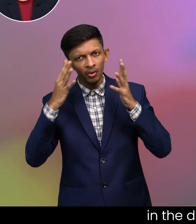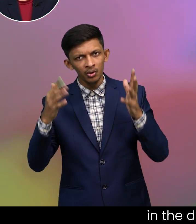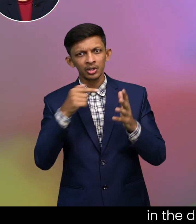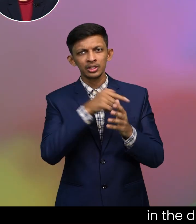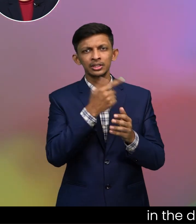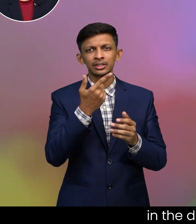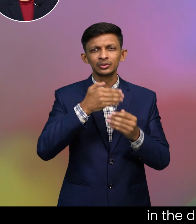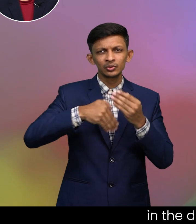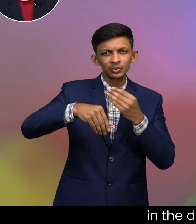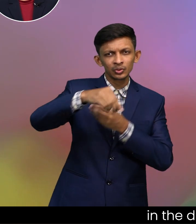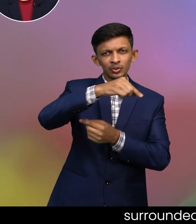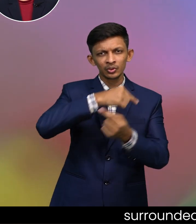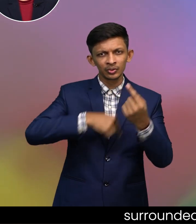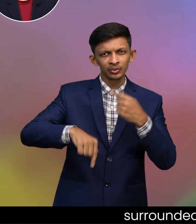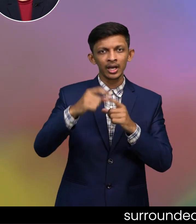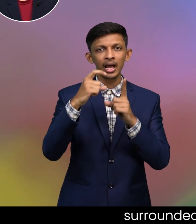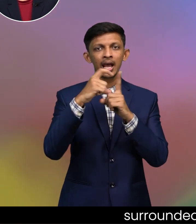potassium,